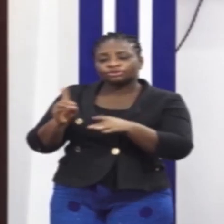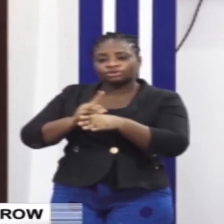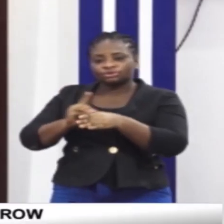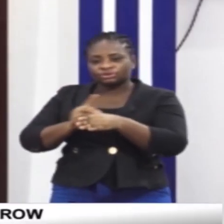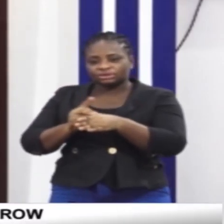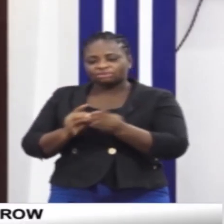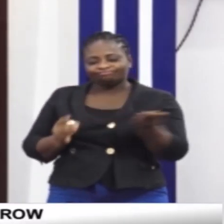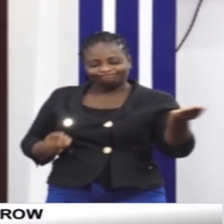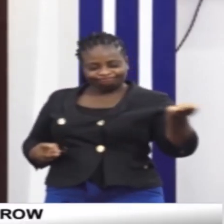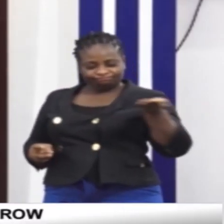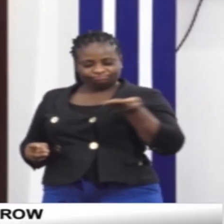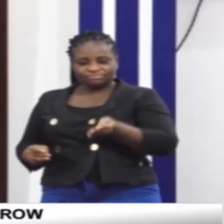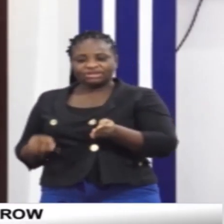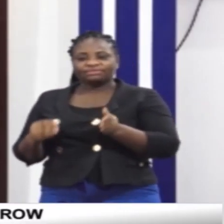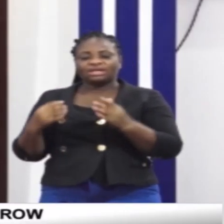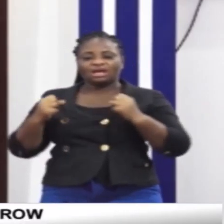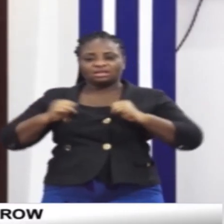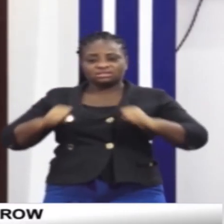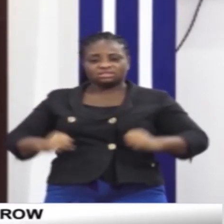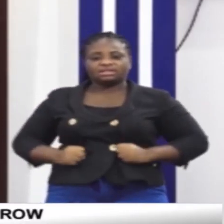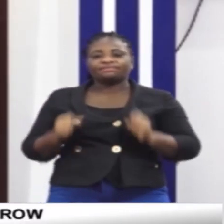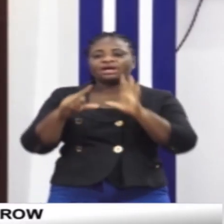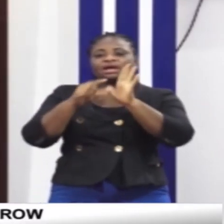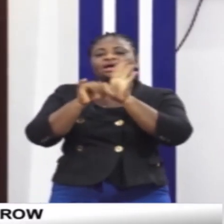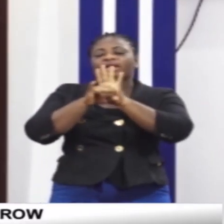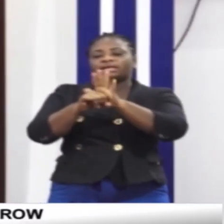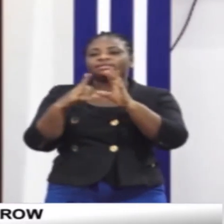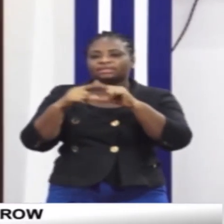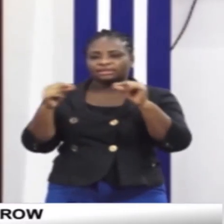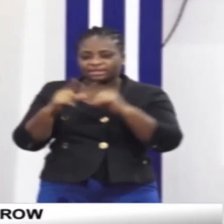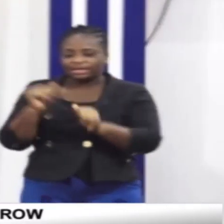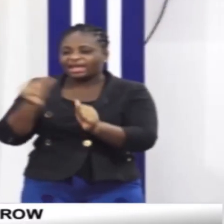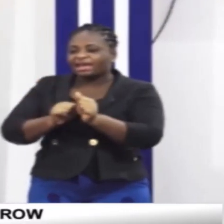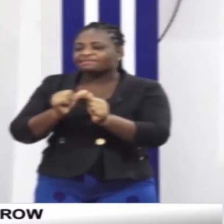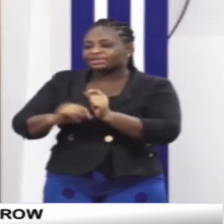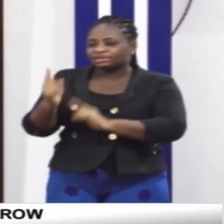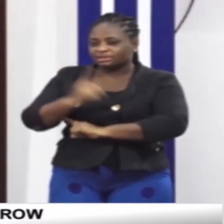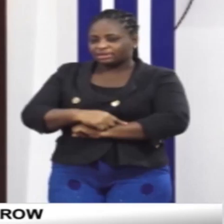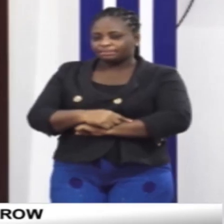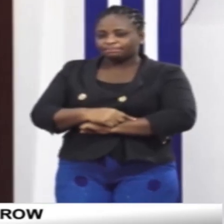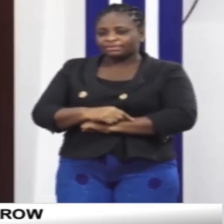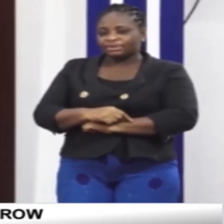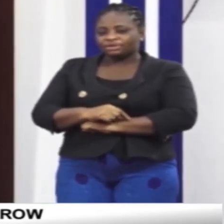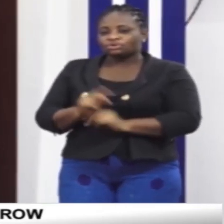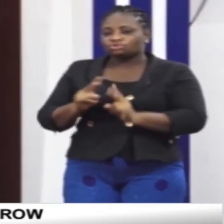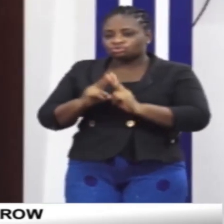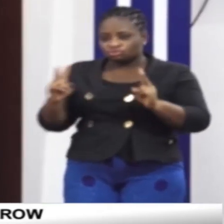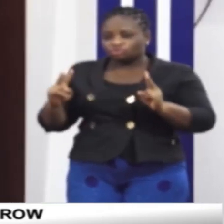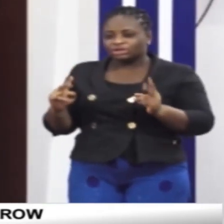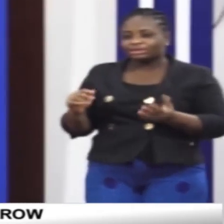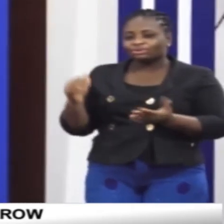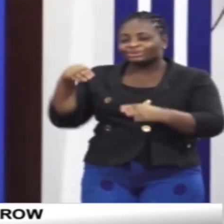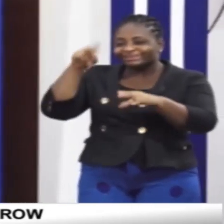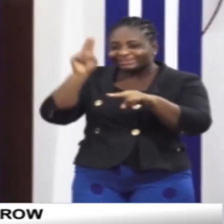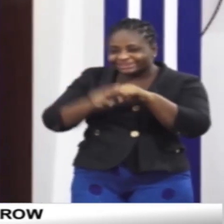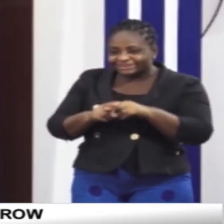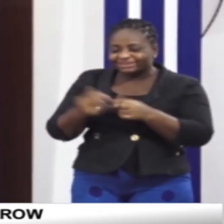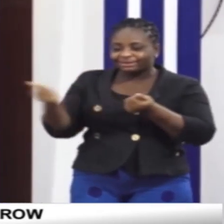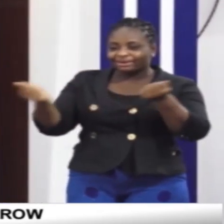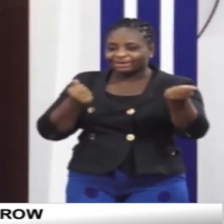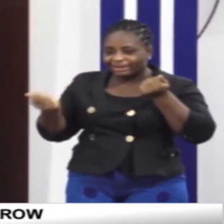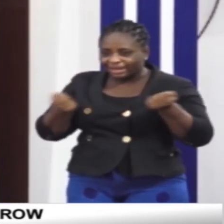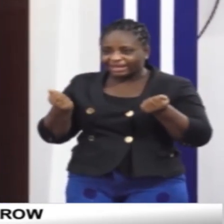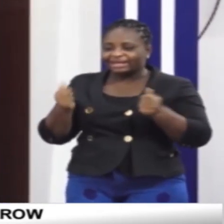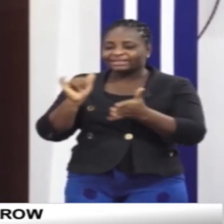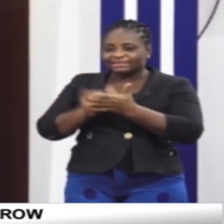to carry their staff ID cards at all times and as much as possible be in branded vehicles. For media practitioners,